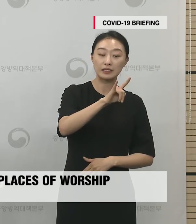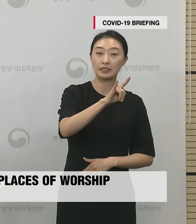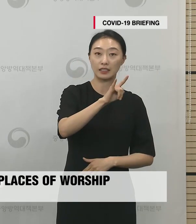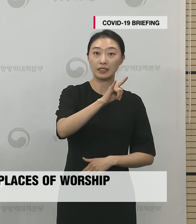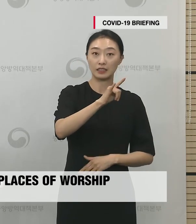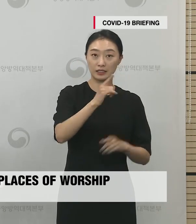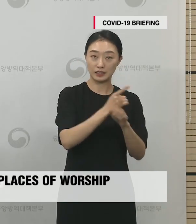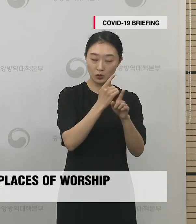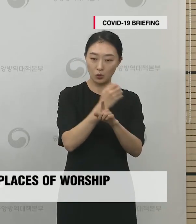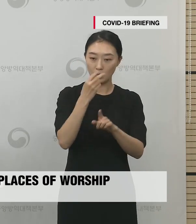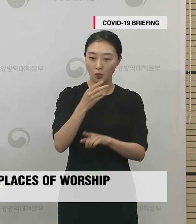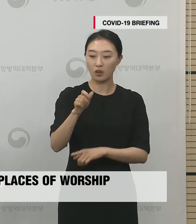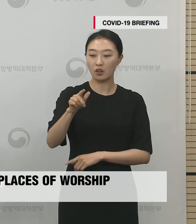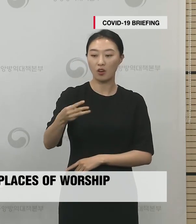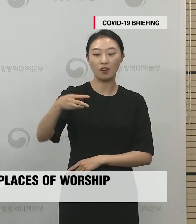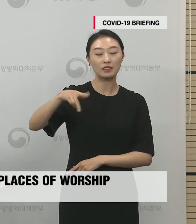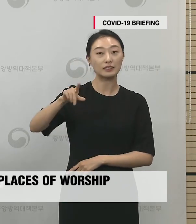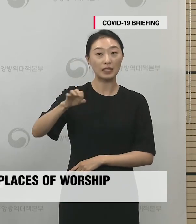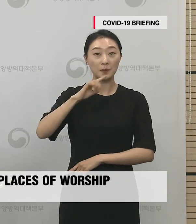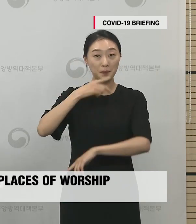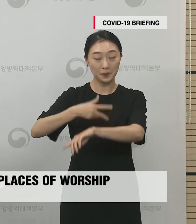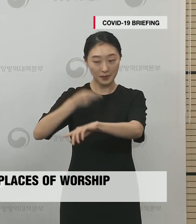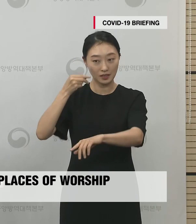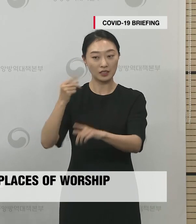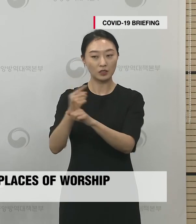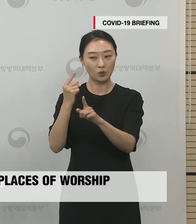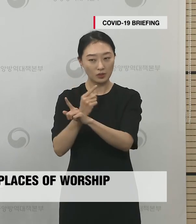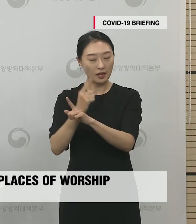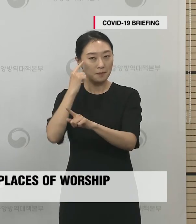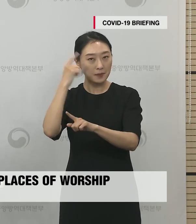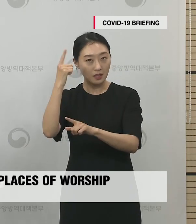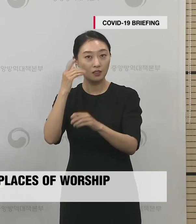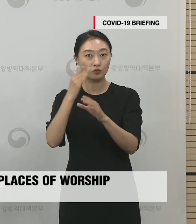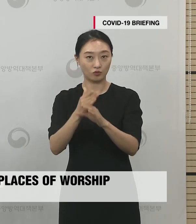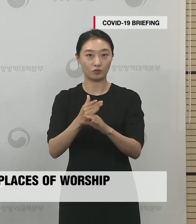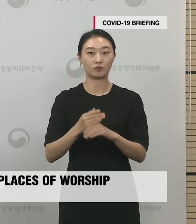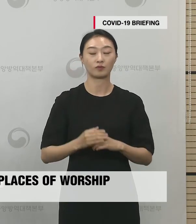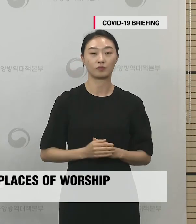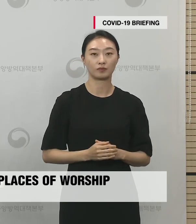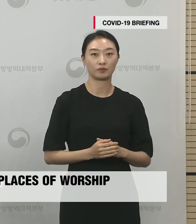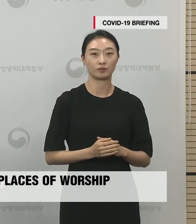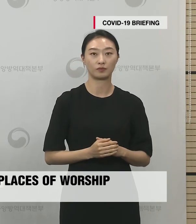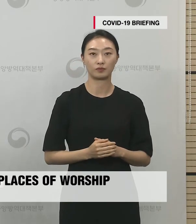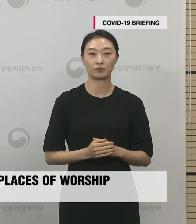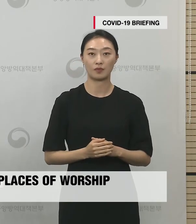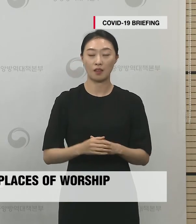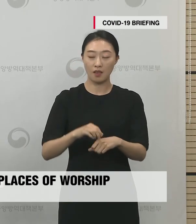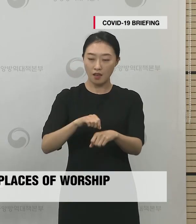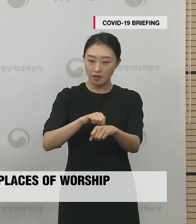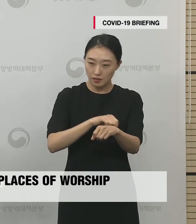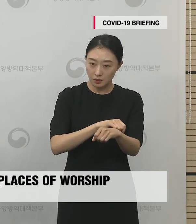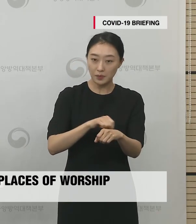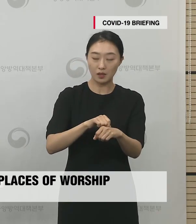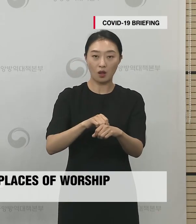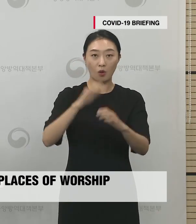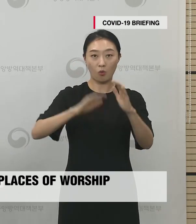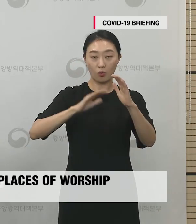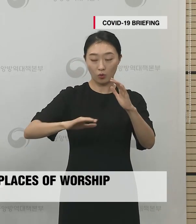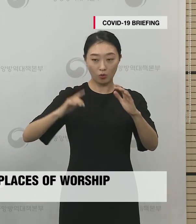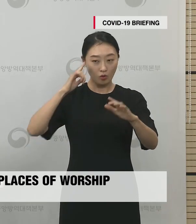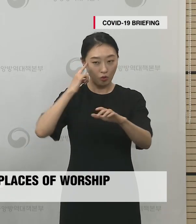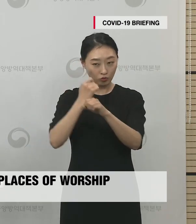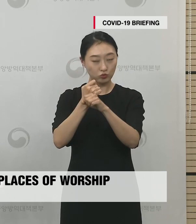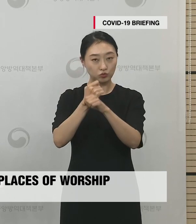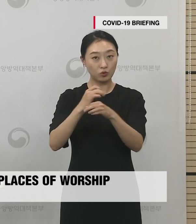conducting the antibiotic and plasma treatments. In particular, as for